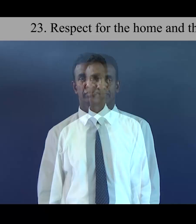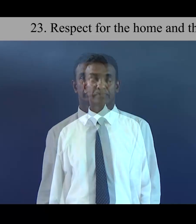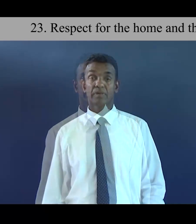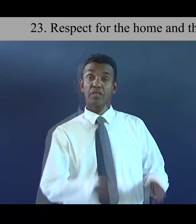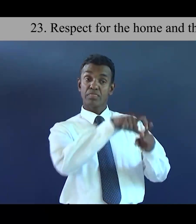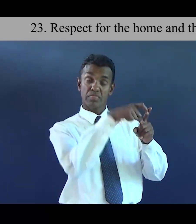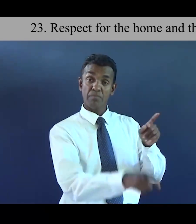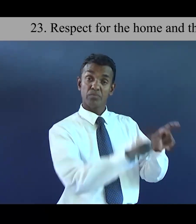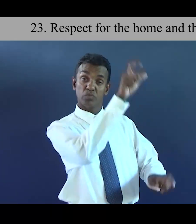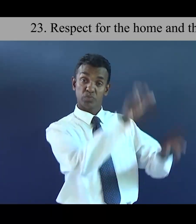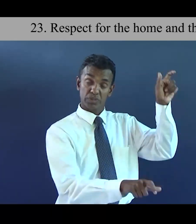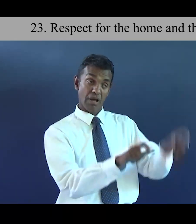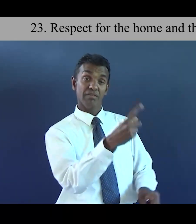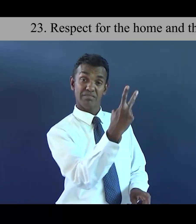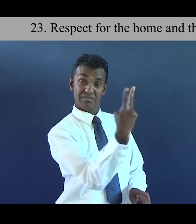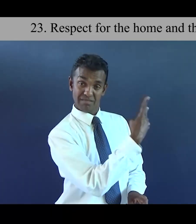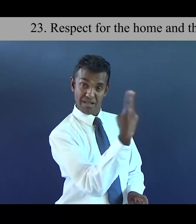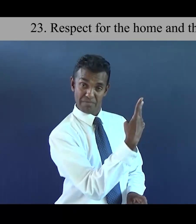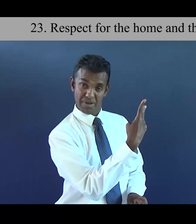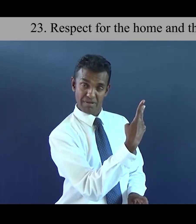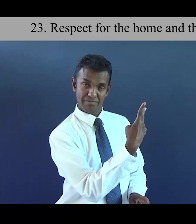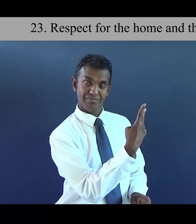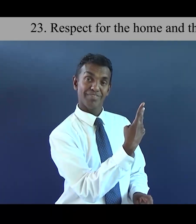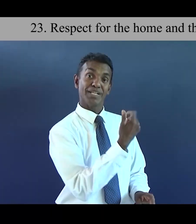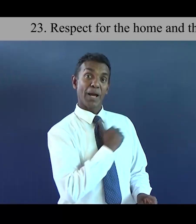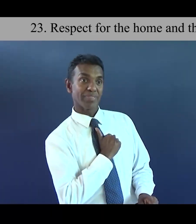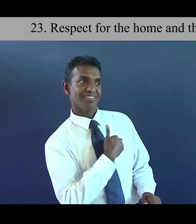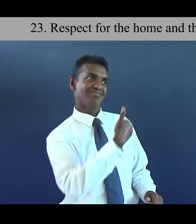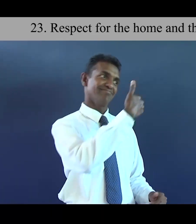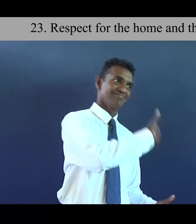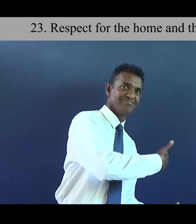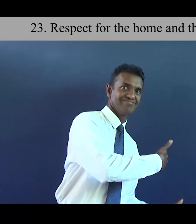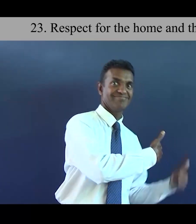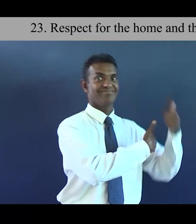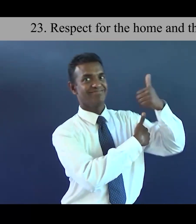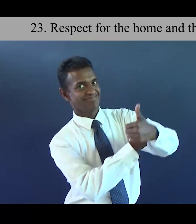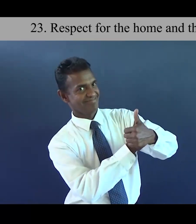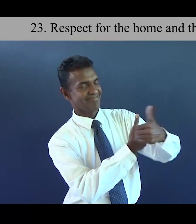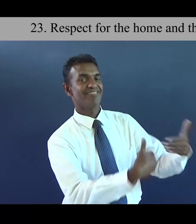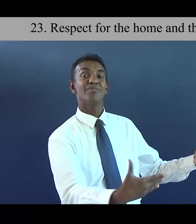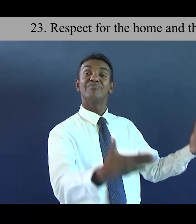to have them, and not be sterilized against their